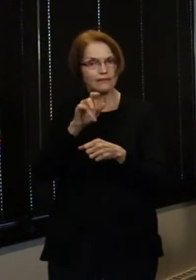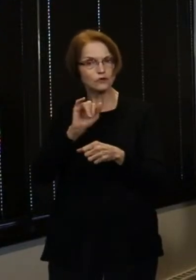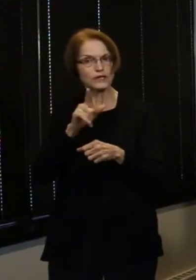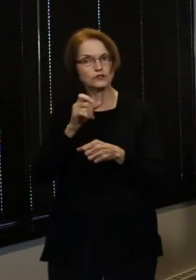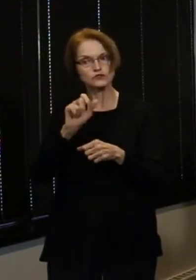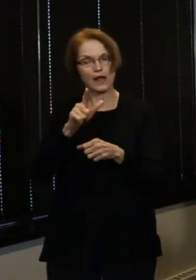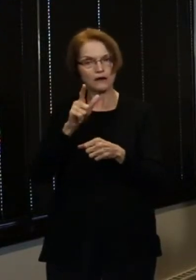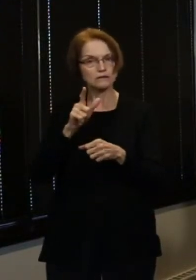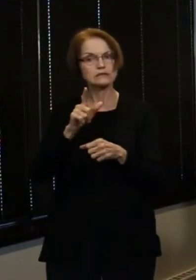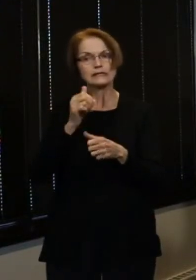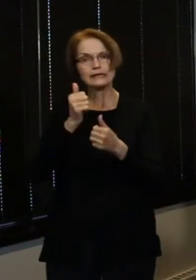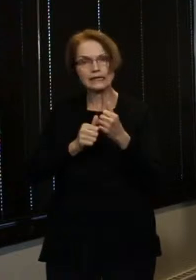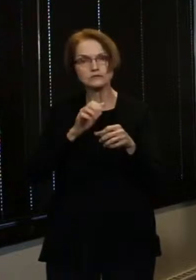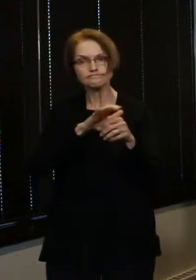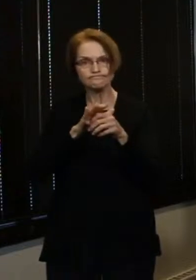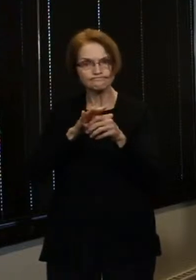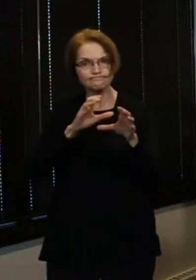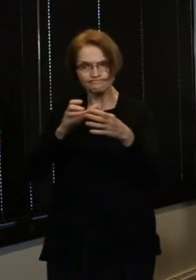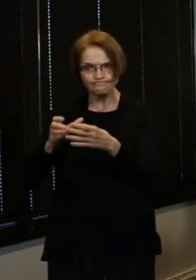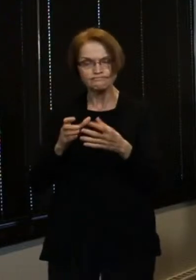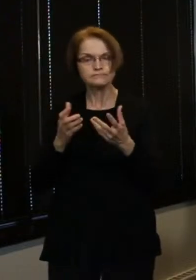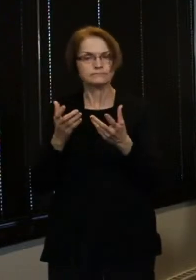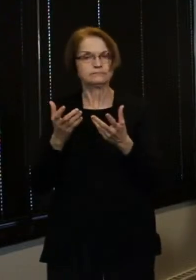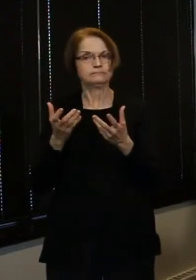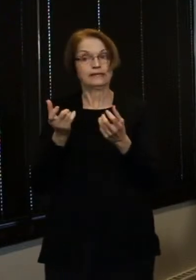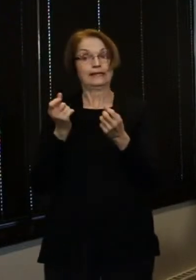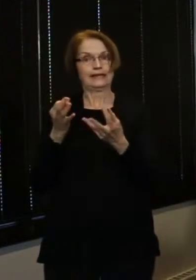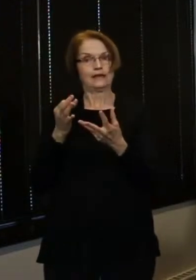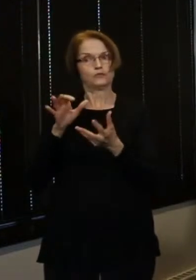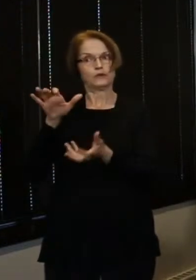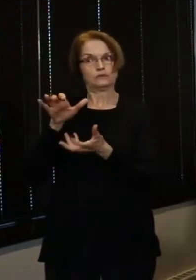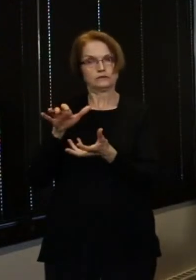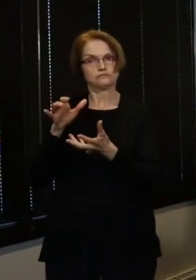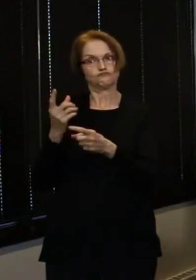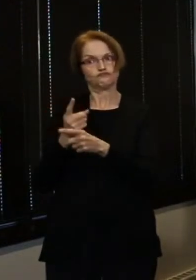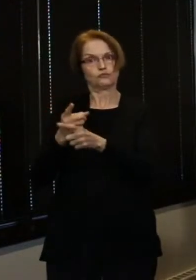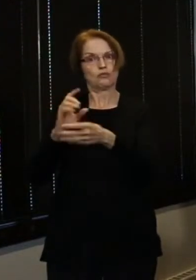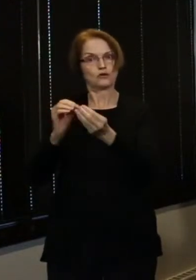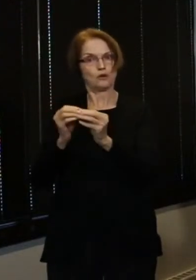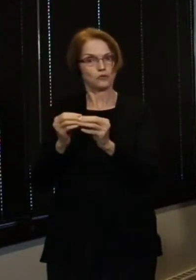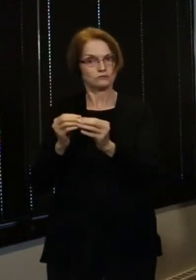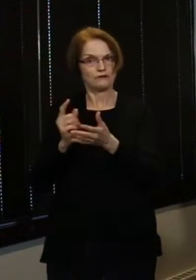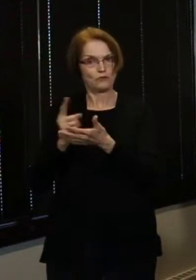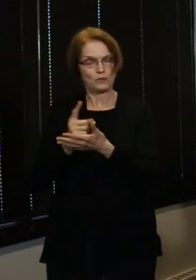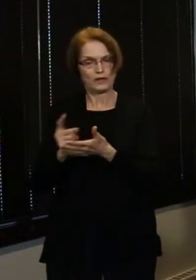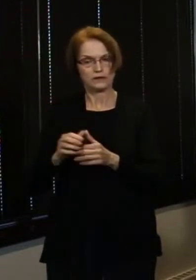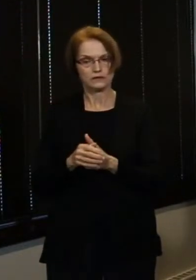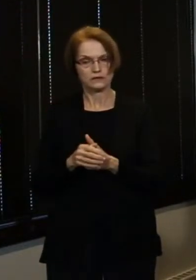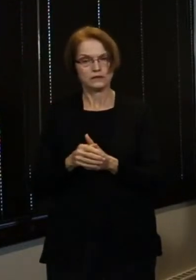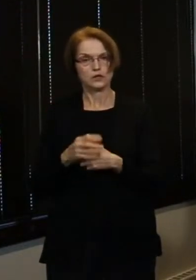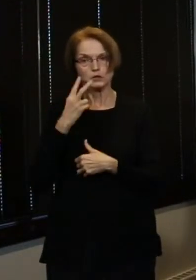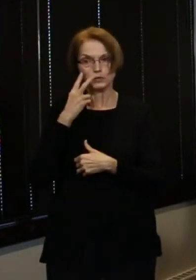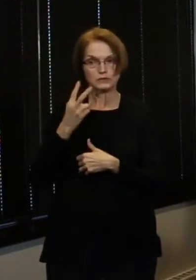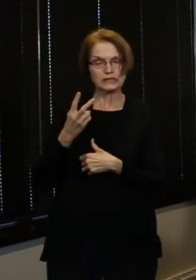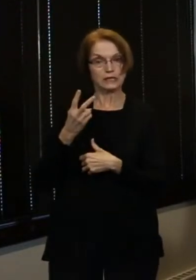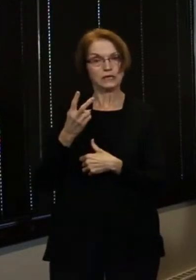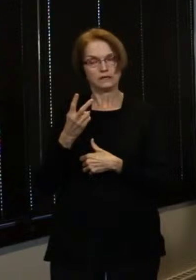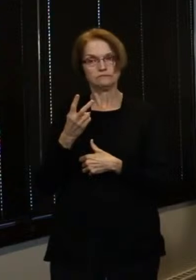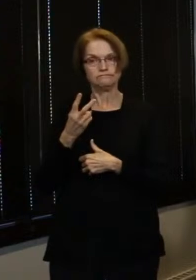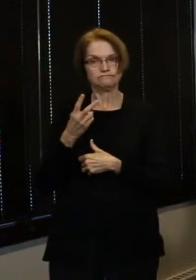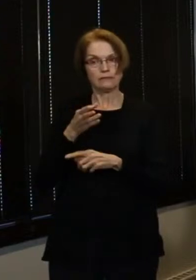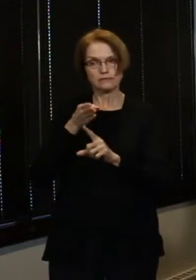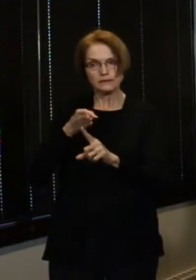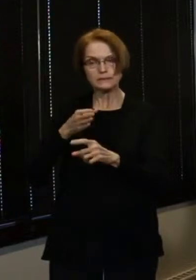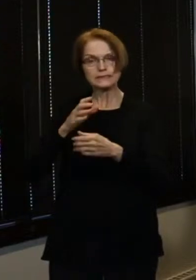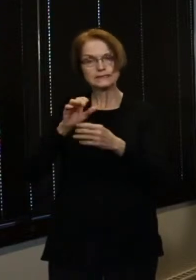of 32,950 weekly doses for our region. So you'll see the high throughput systems, which include